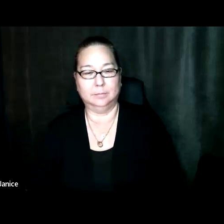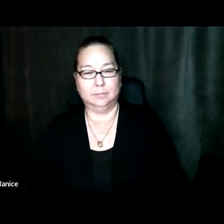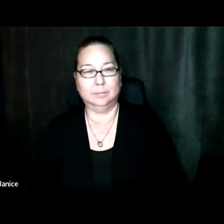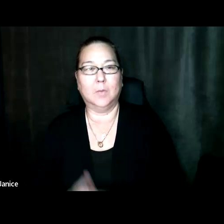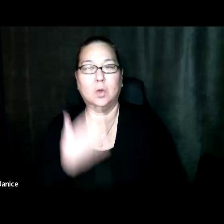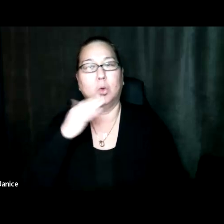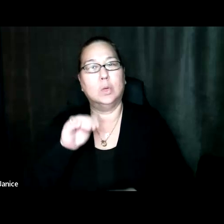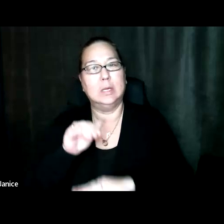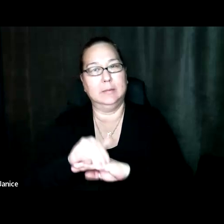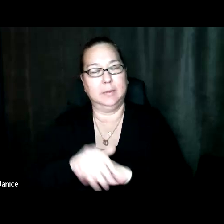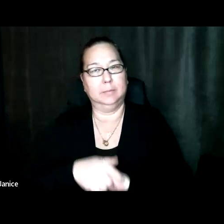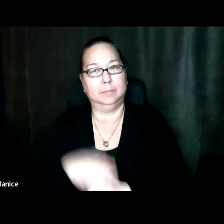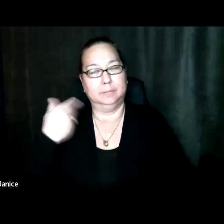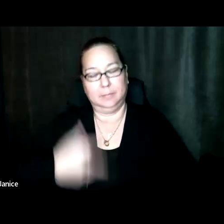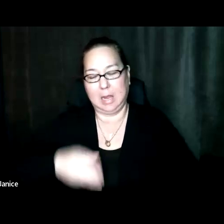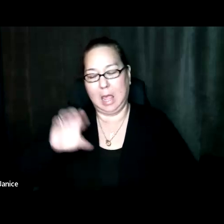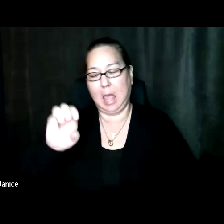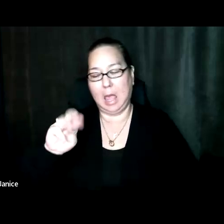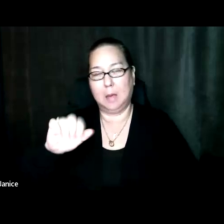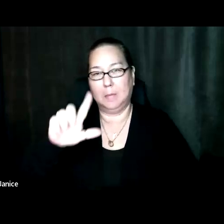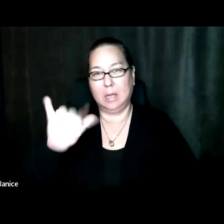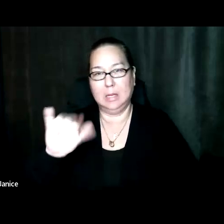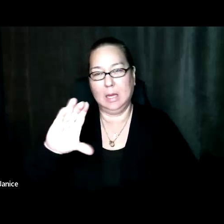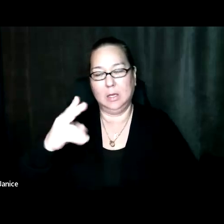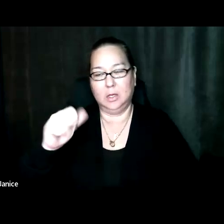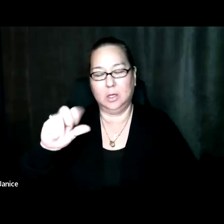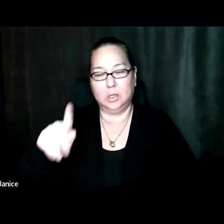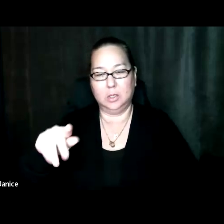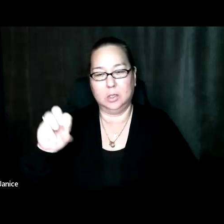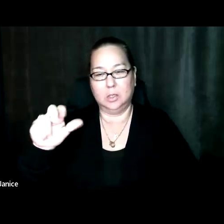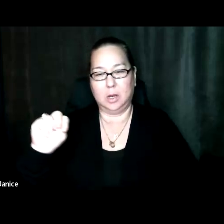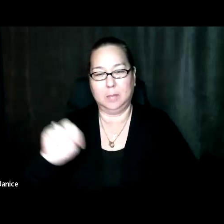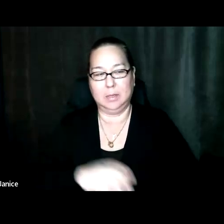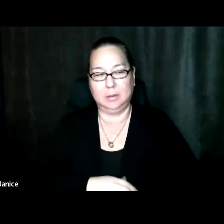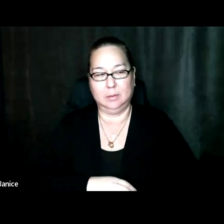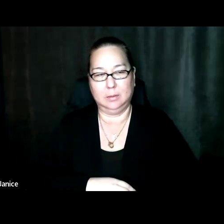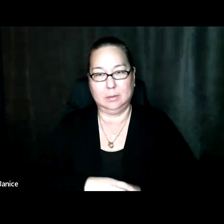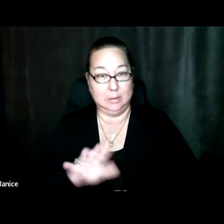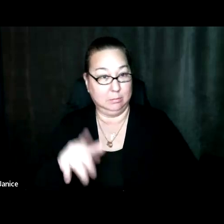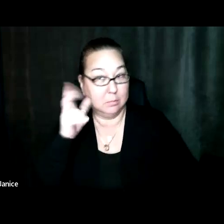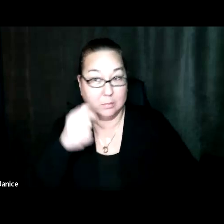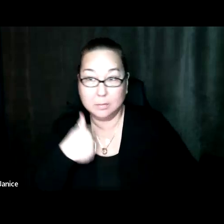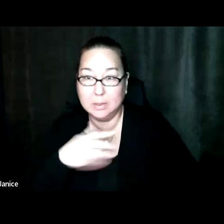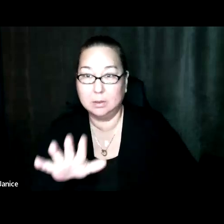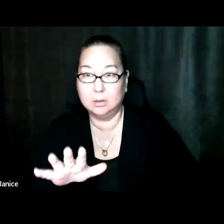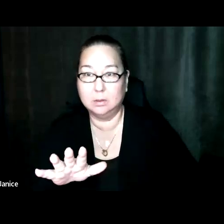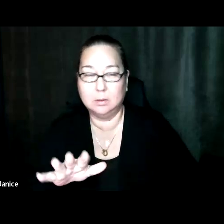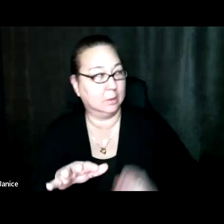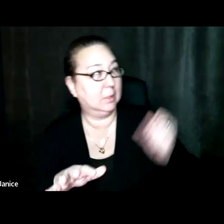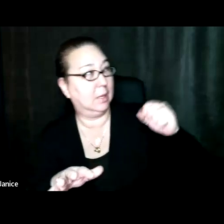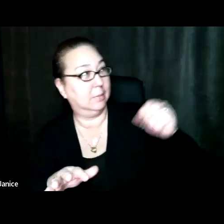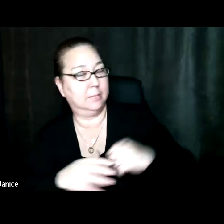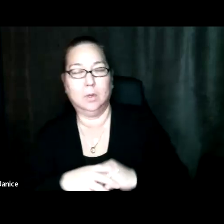Good evening. My name is Emily Chapman, and I am the proud. Let's make sure we can you guys hear me okay? Yes, we can hear